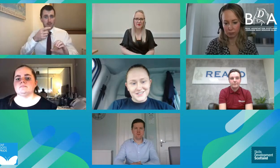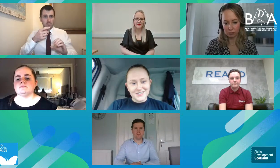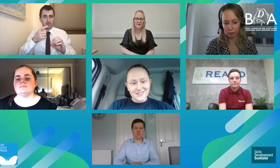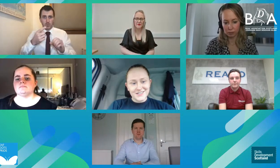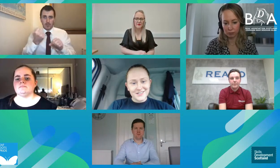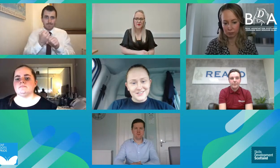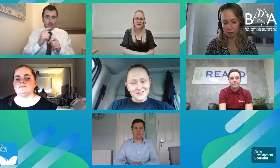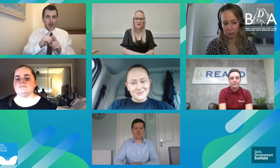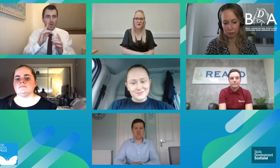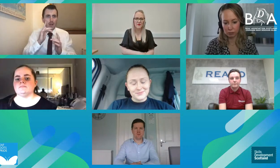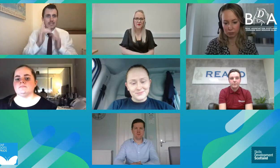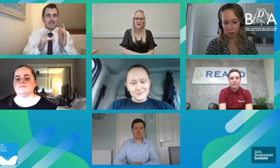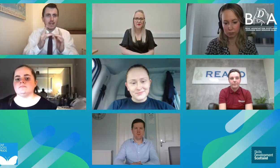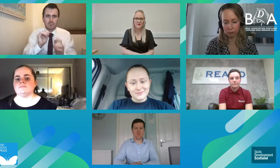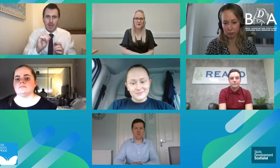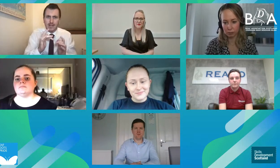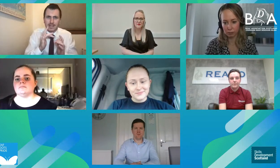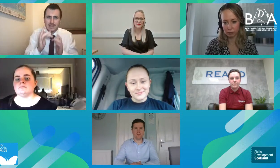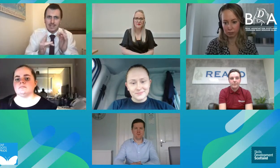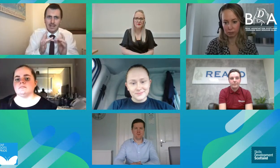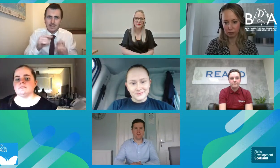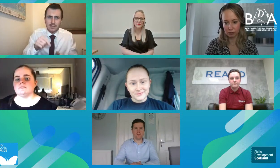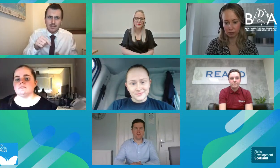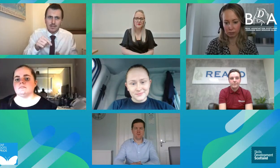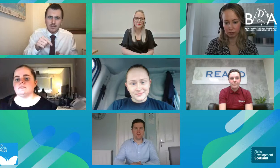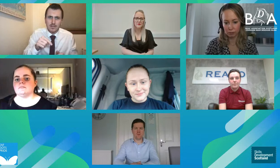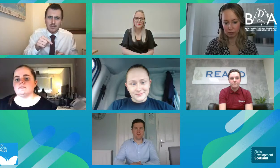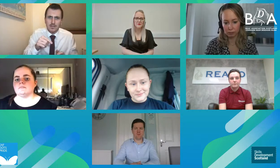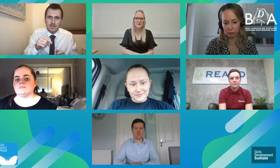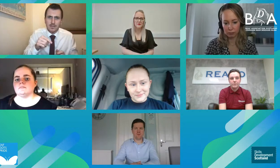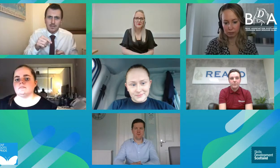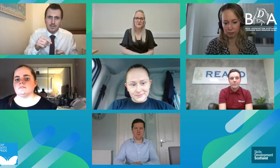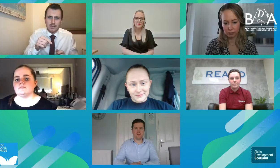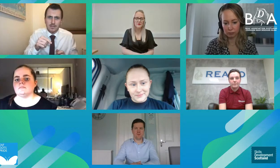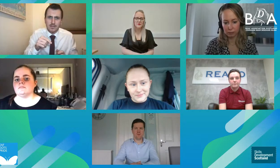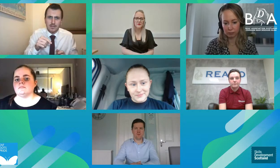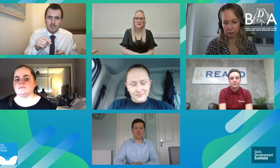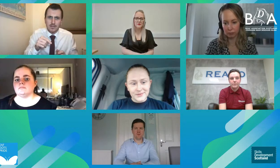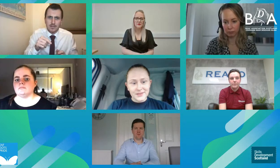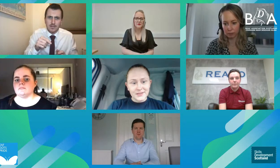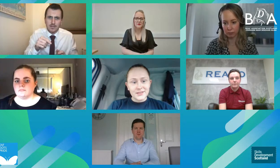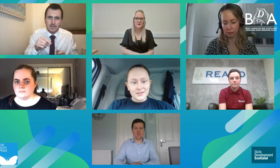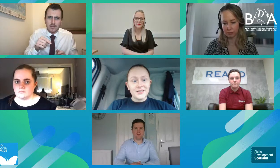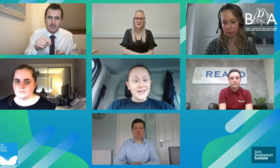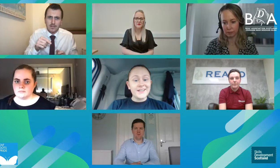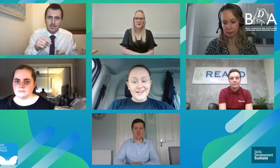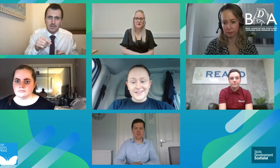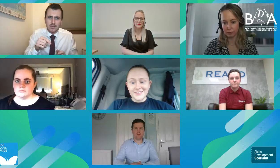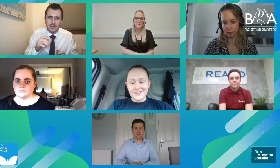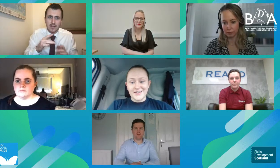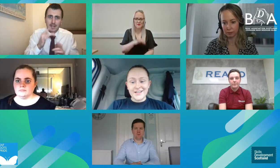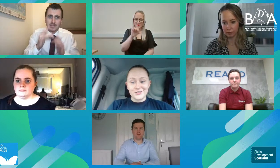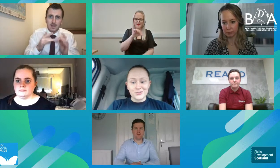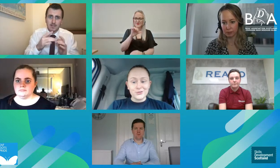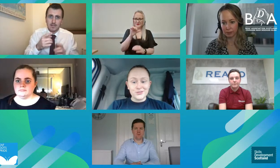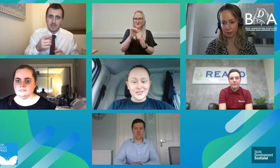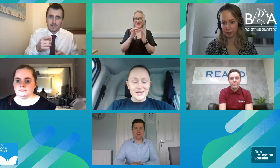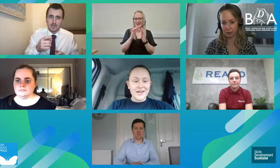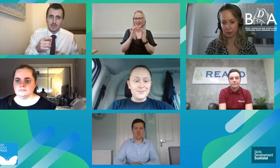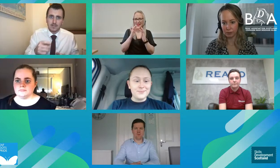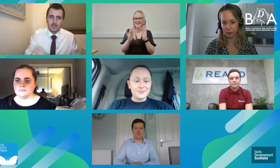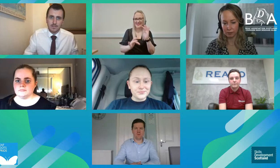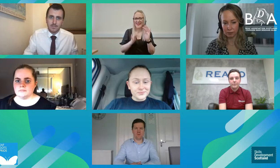In terms of broadband, working on broadband, is it for the internet? Would that be correct? Yeah.